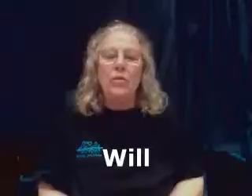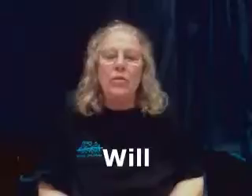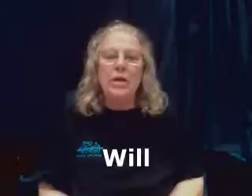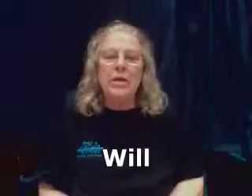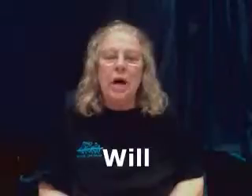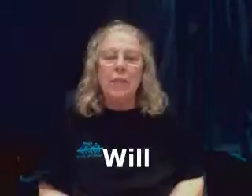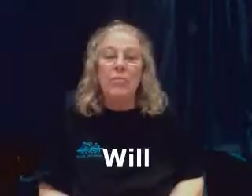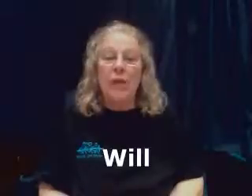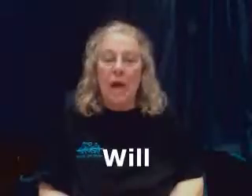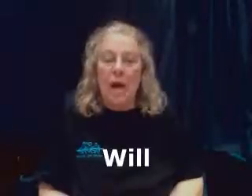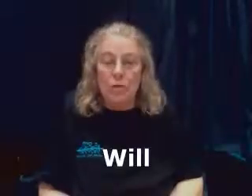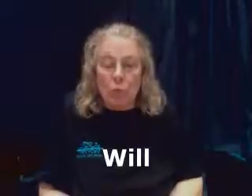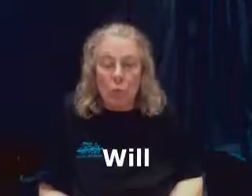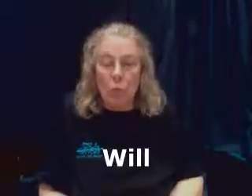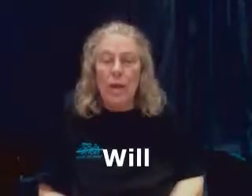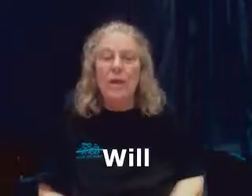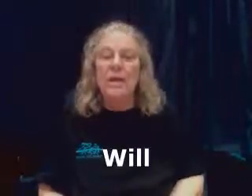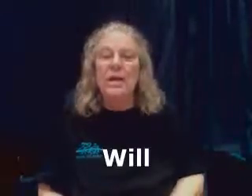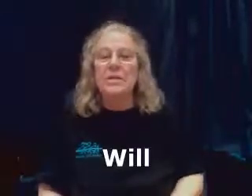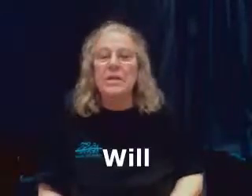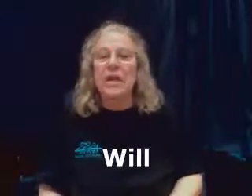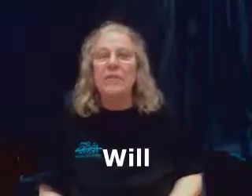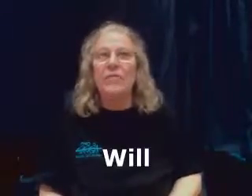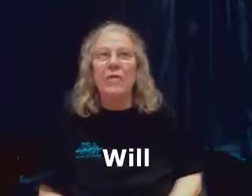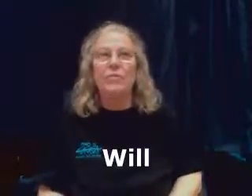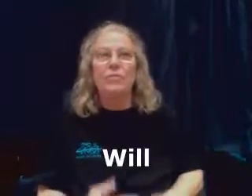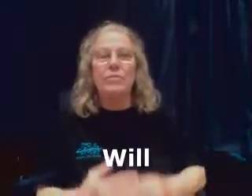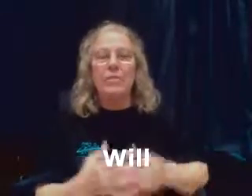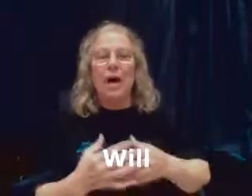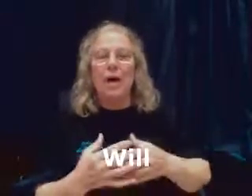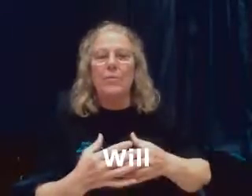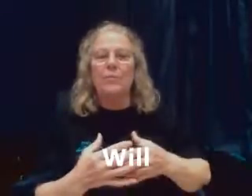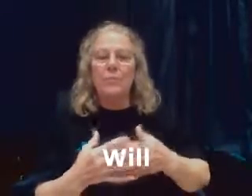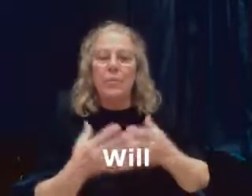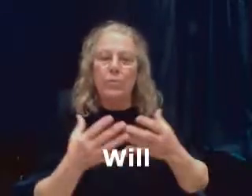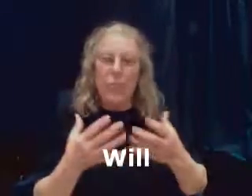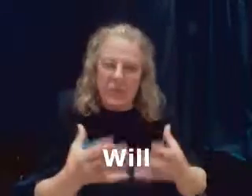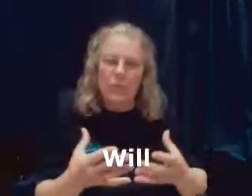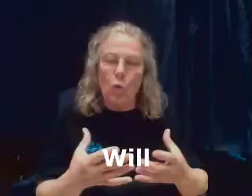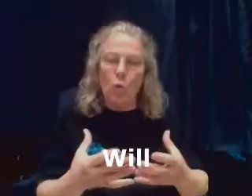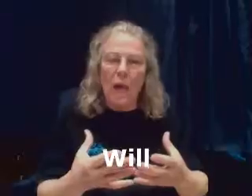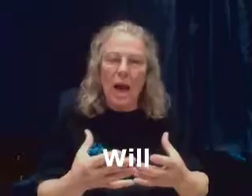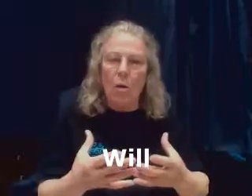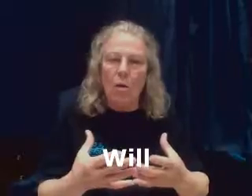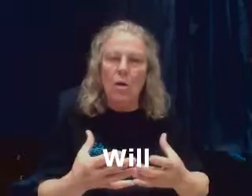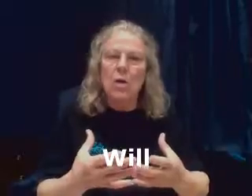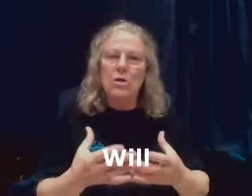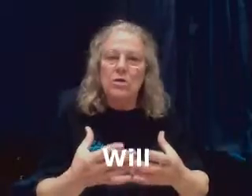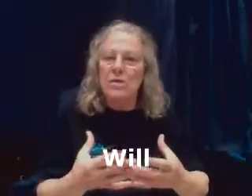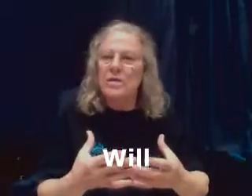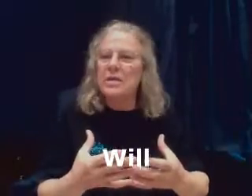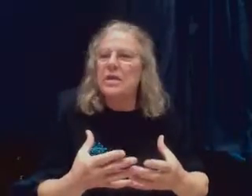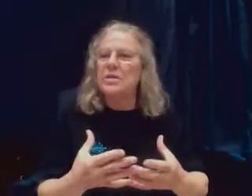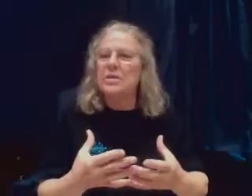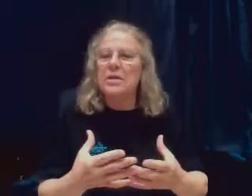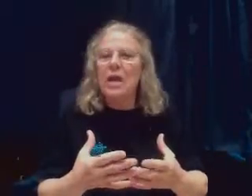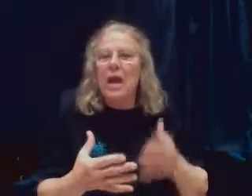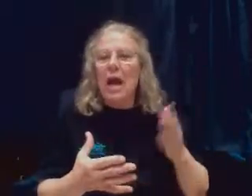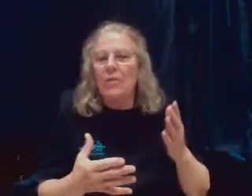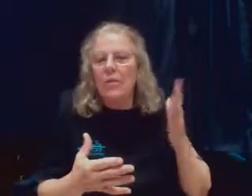only time that I do will is if it brings more power to the sentence. And then